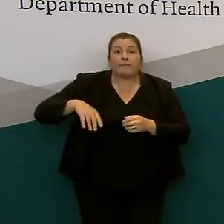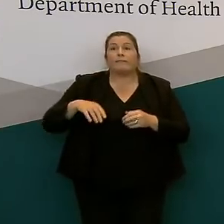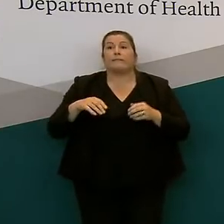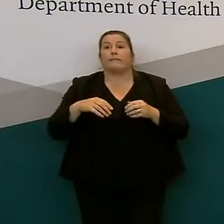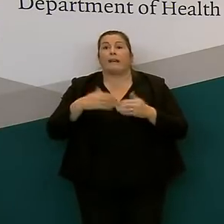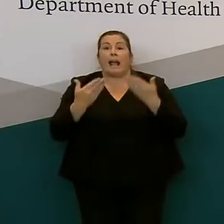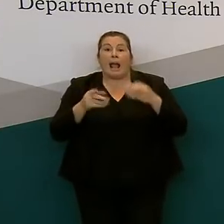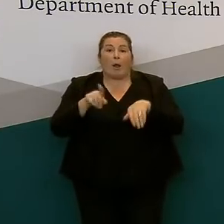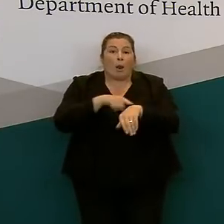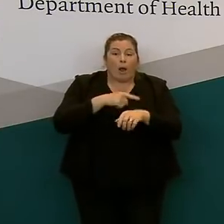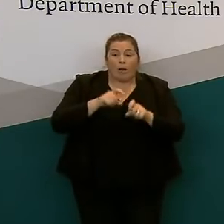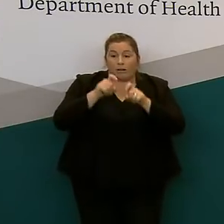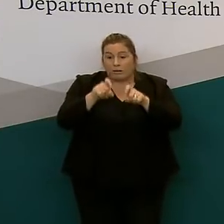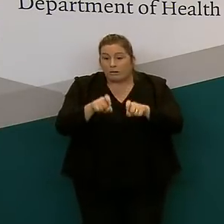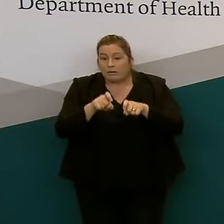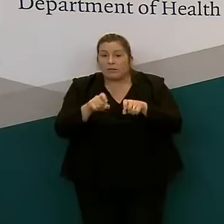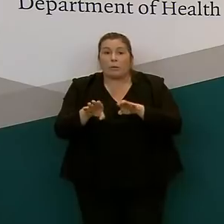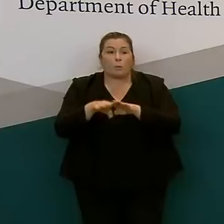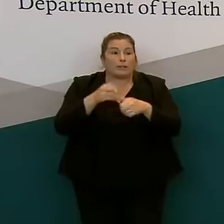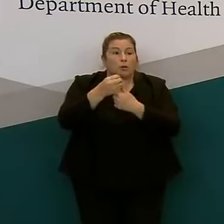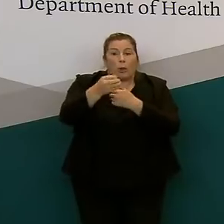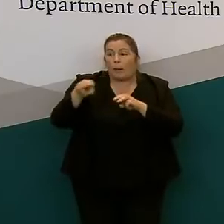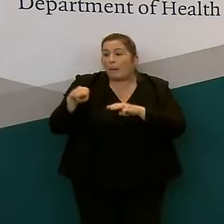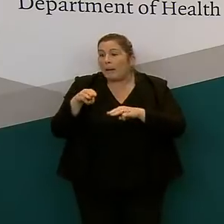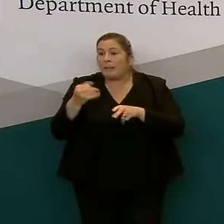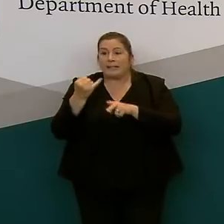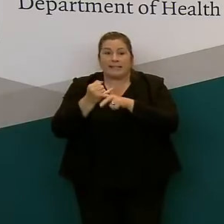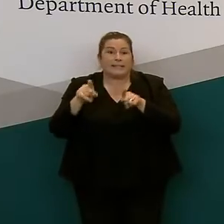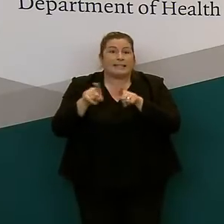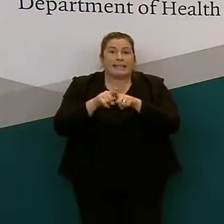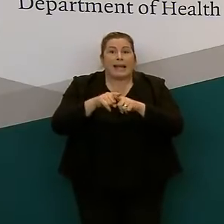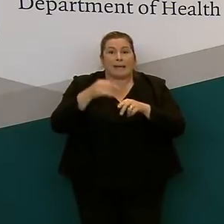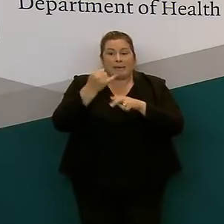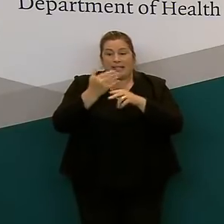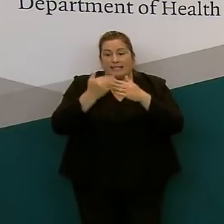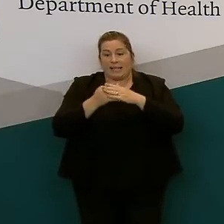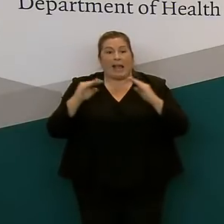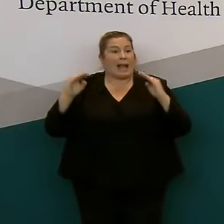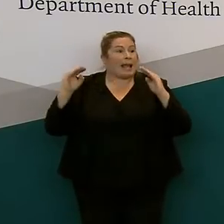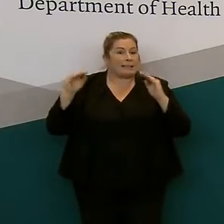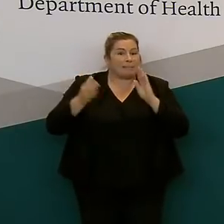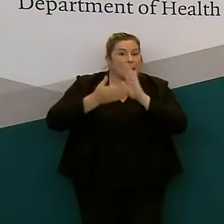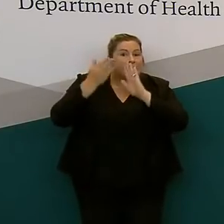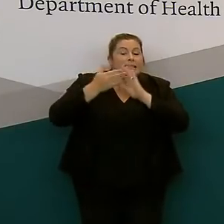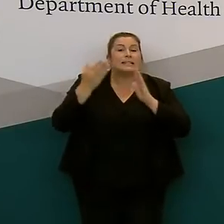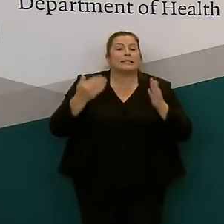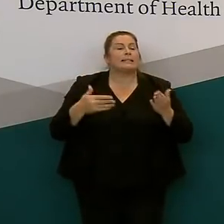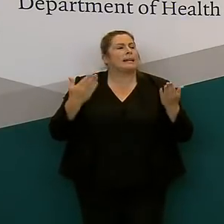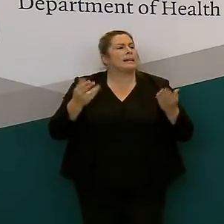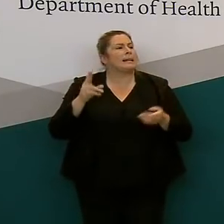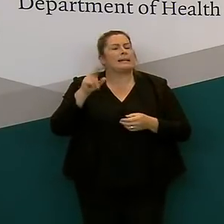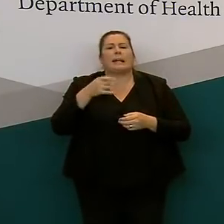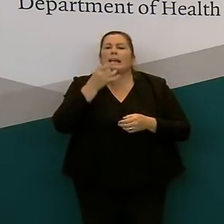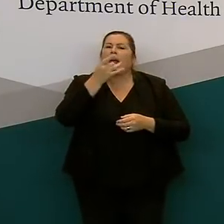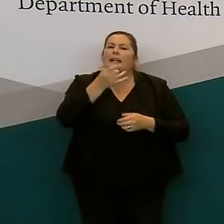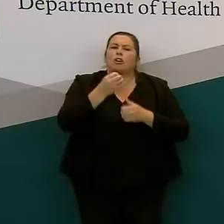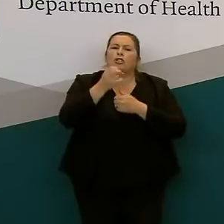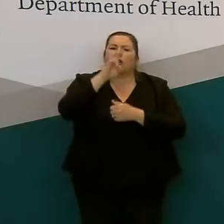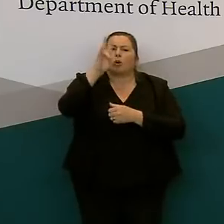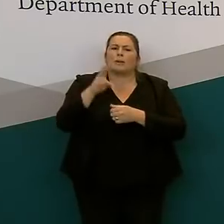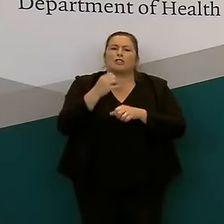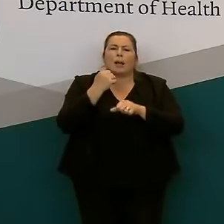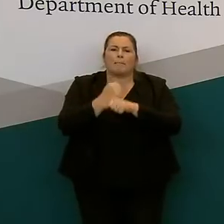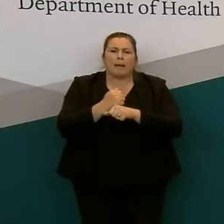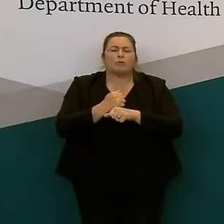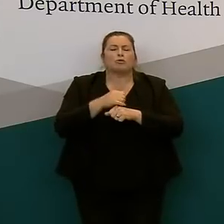someone's presence, combined with all of the other measures that you take. Thank you. And can I ask you one question about travel then, which obviously is the other thing occupying a